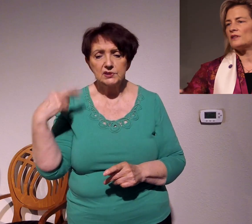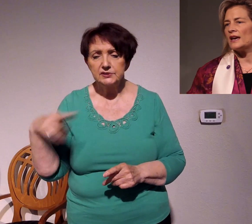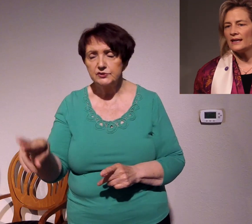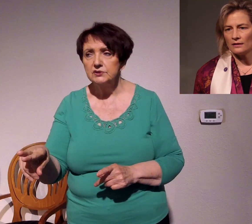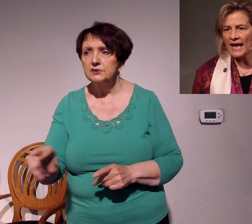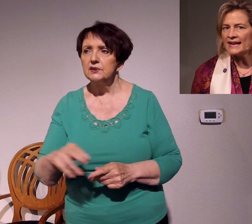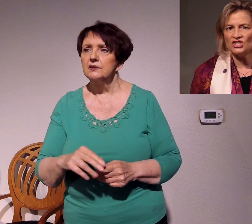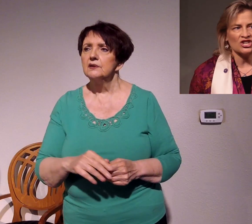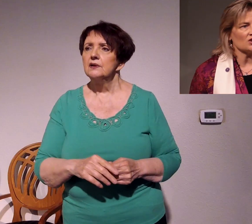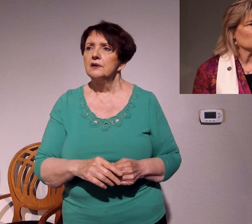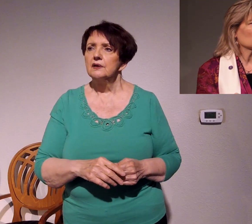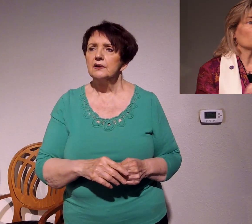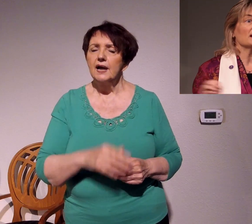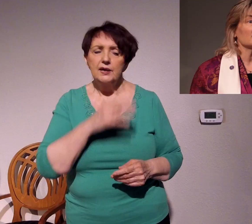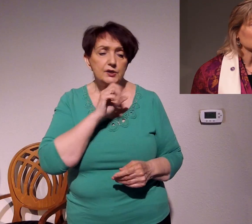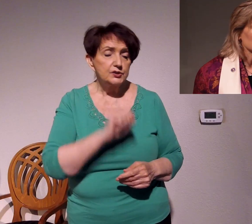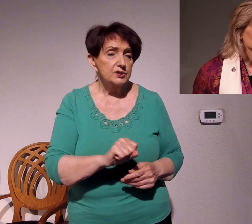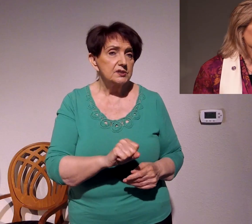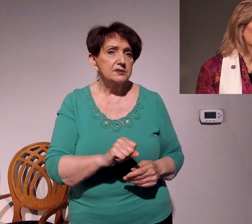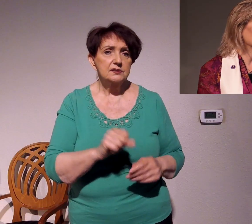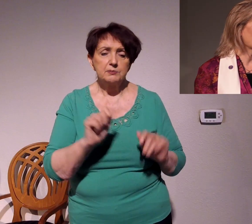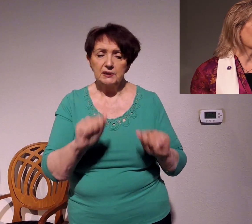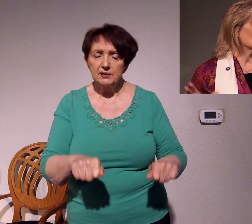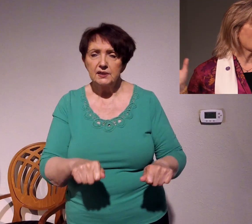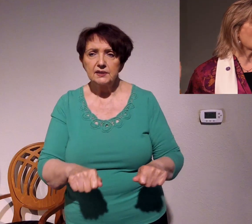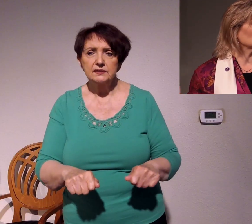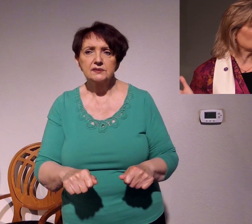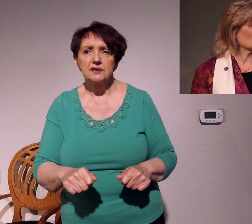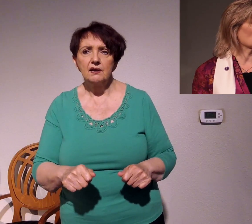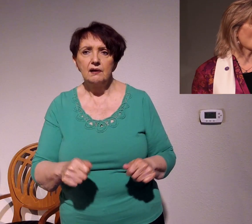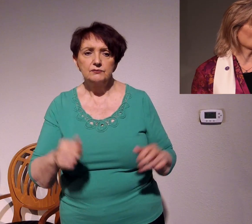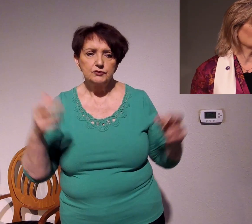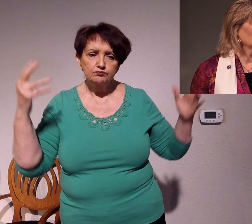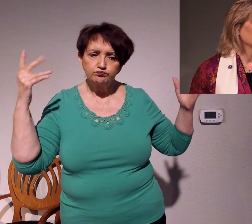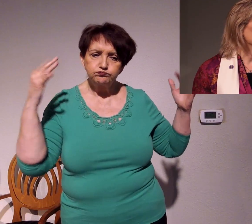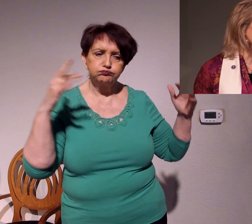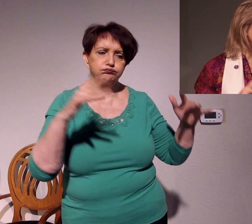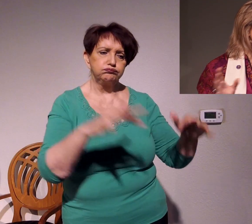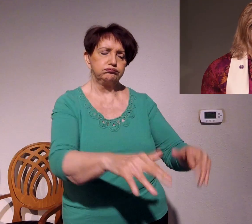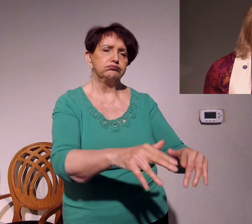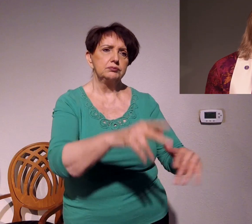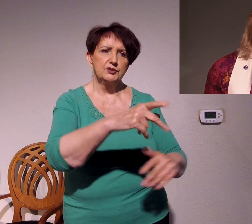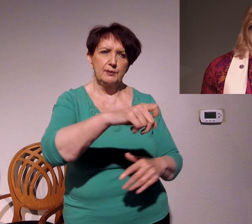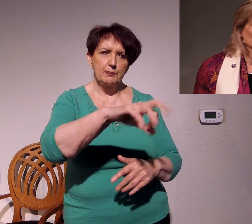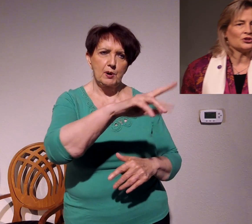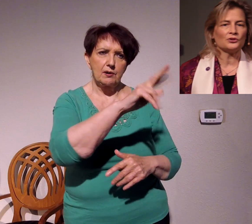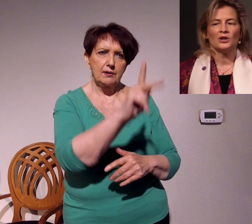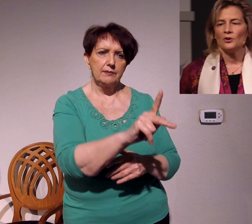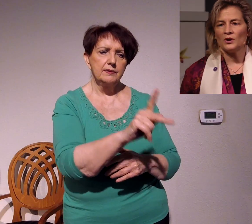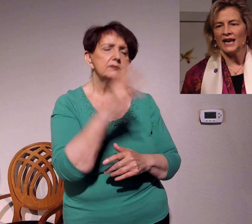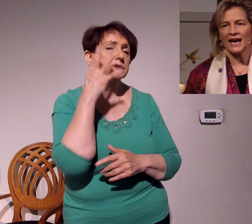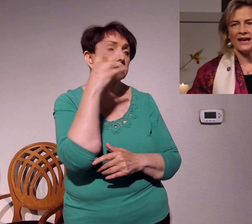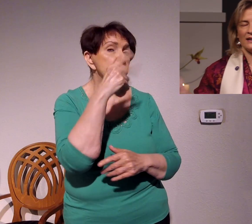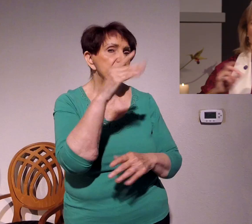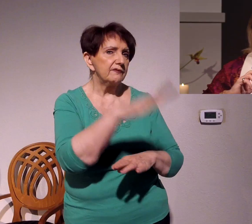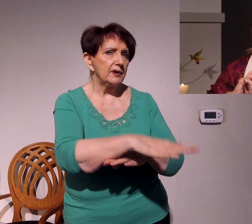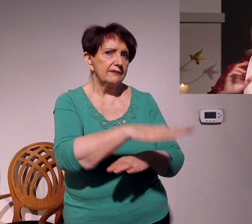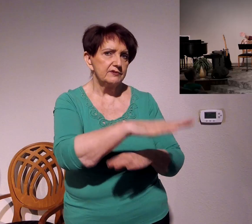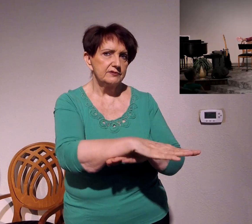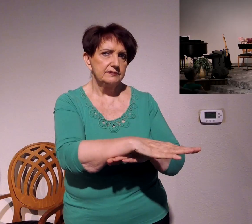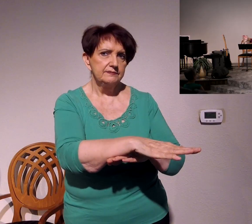everything, ages, abilities, came out to this park. It was a beautiful afternoon. We